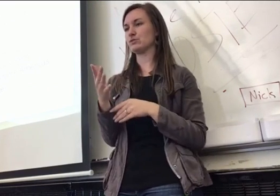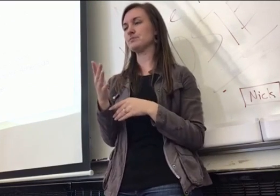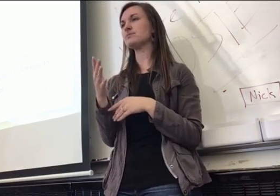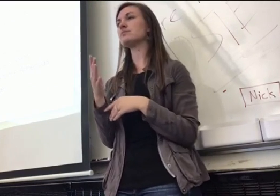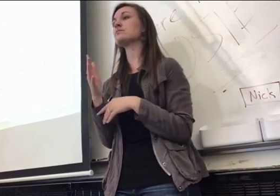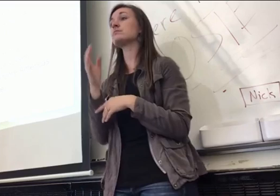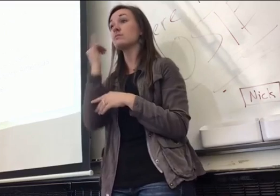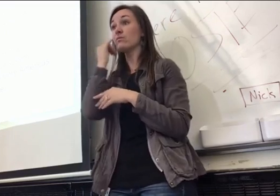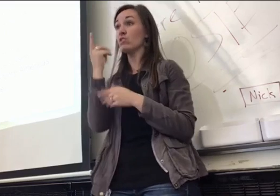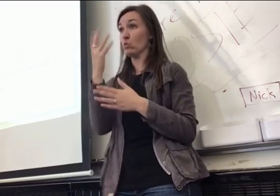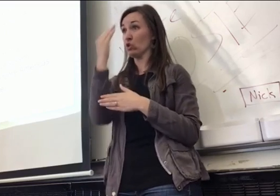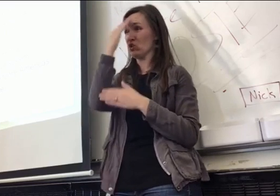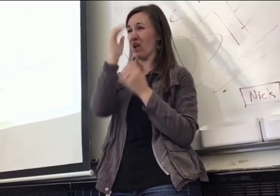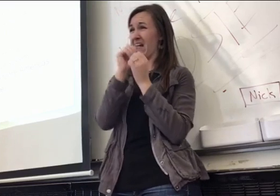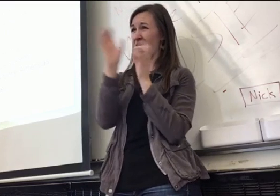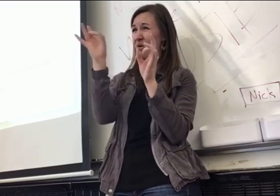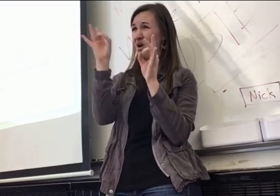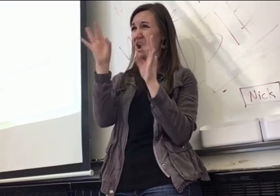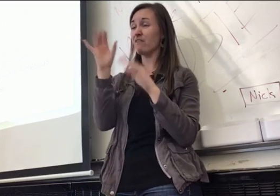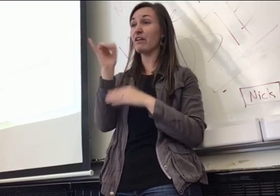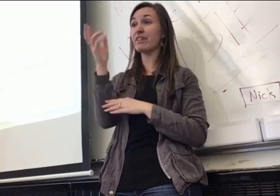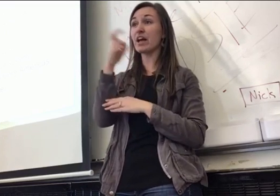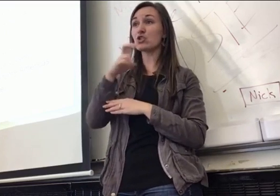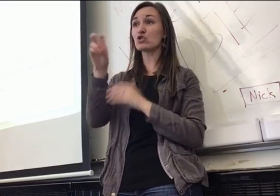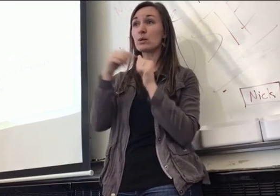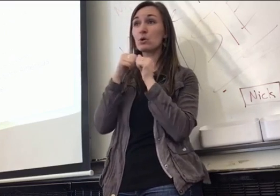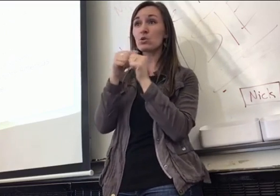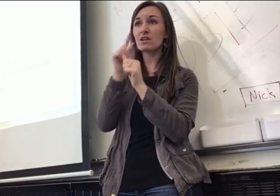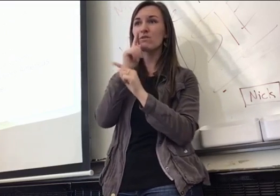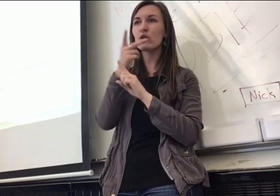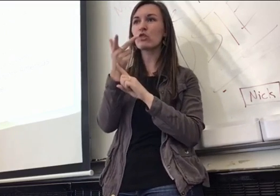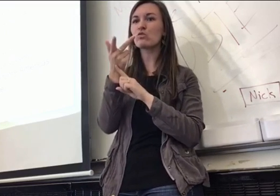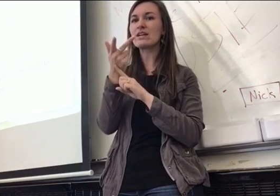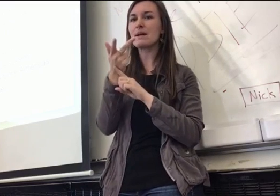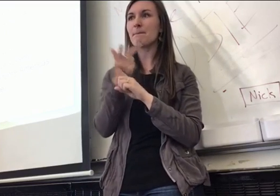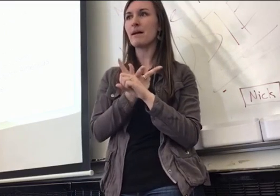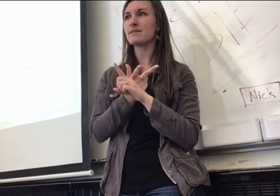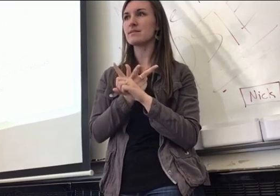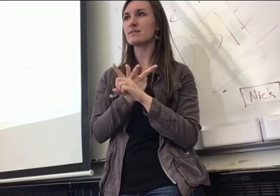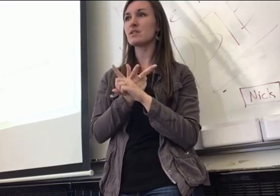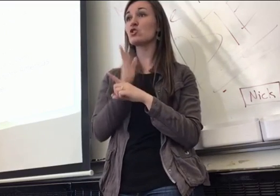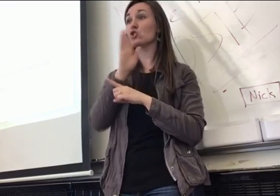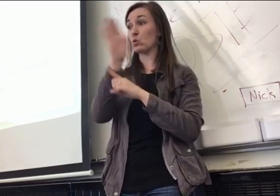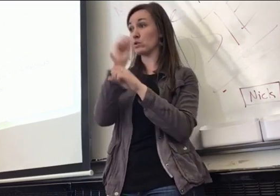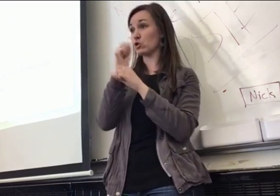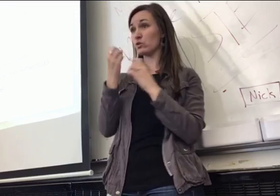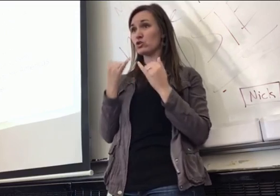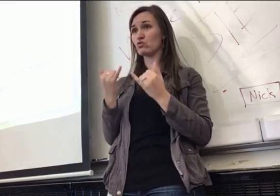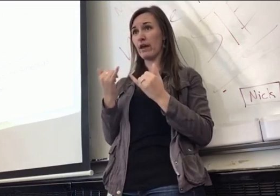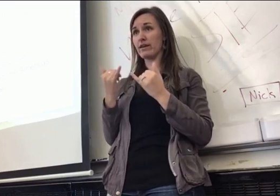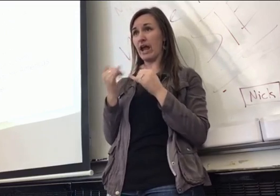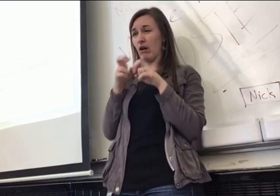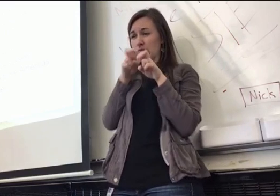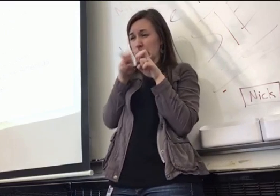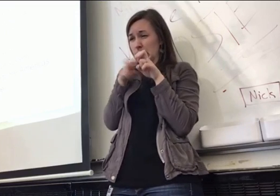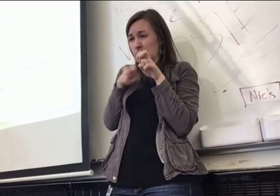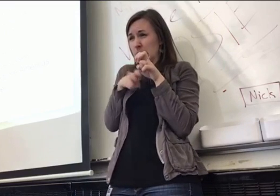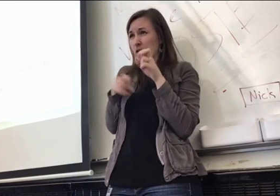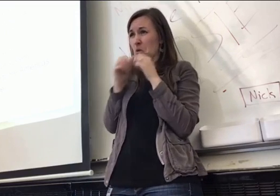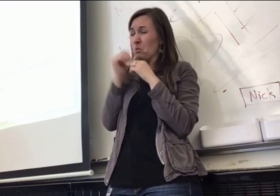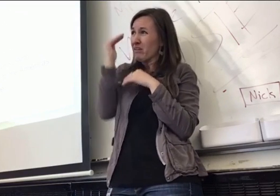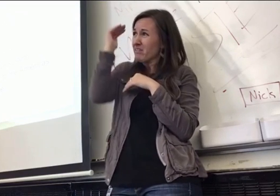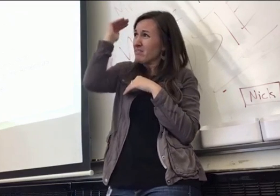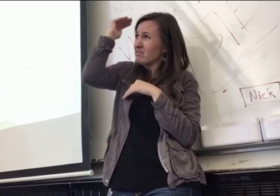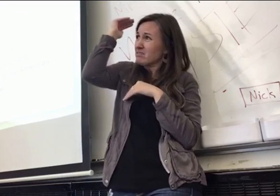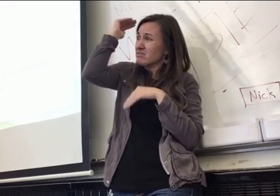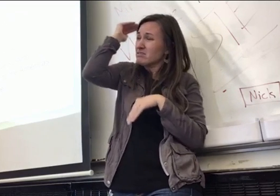how awful that is, this trip is a 3-month trip. Imagine sitting like this with a board about the